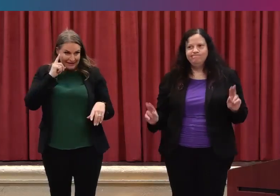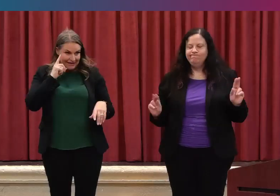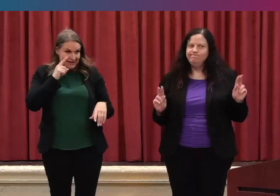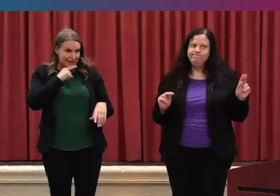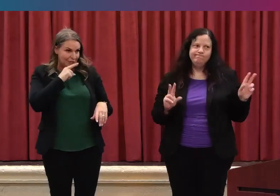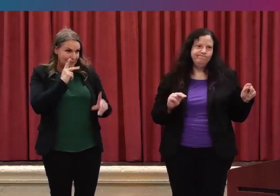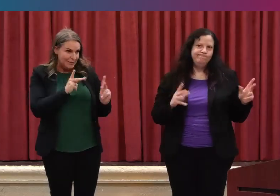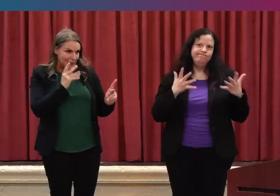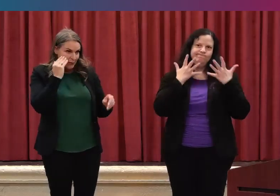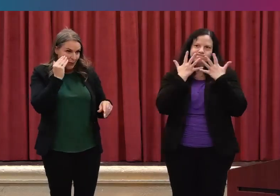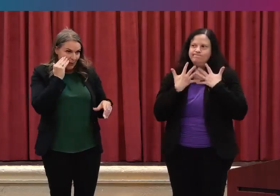Non-deaf people